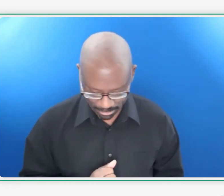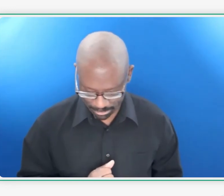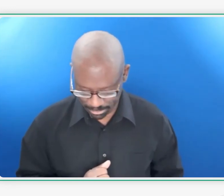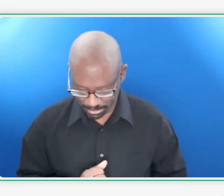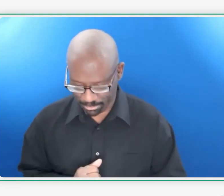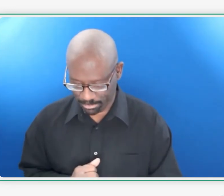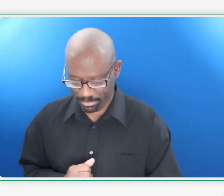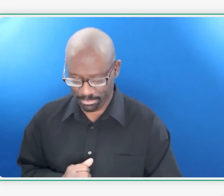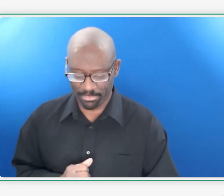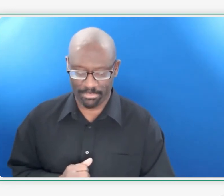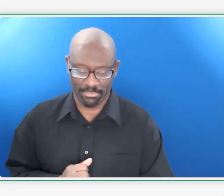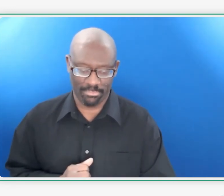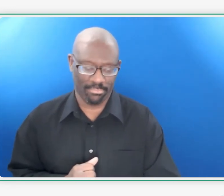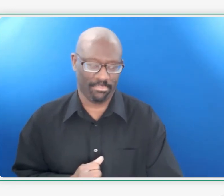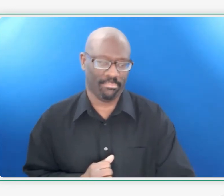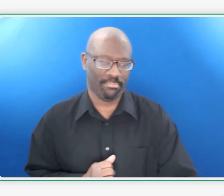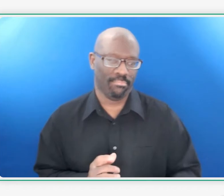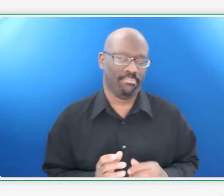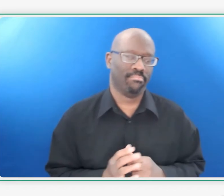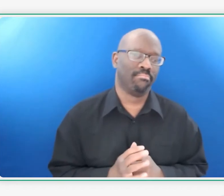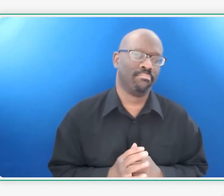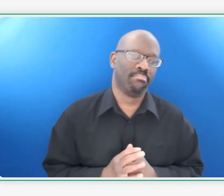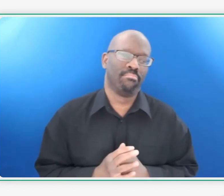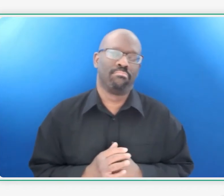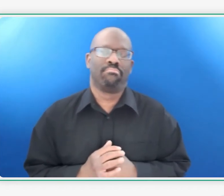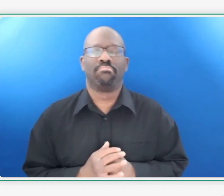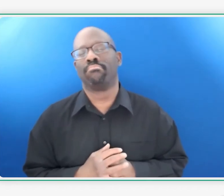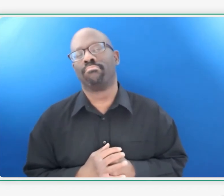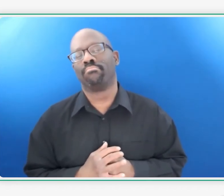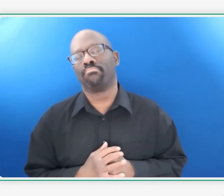And so we have to be ready to change quickly and adapt.